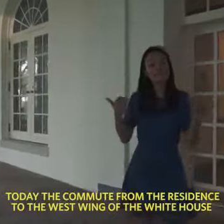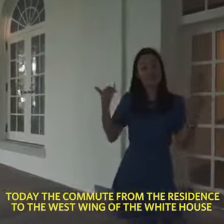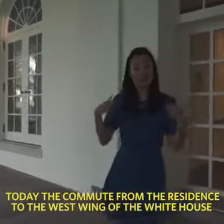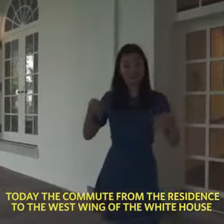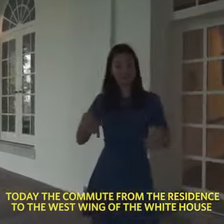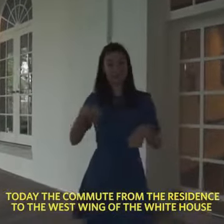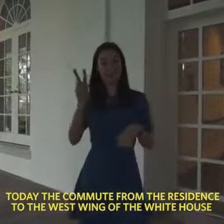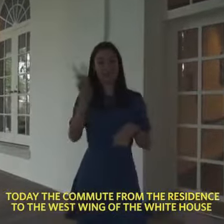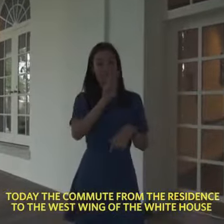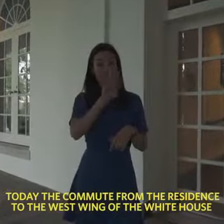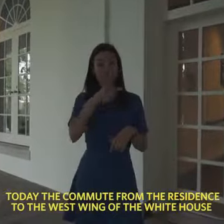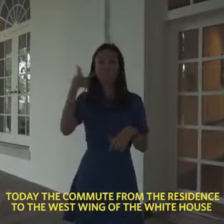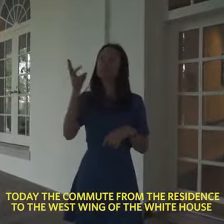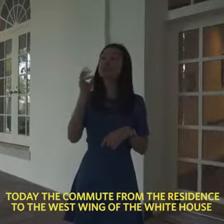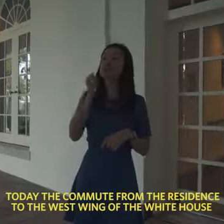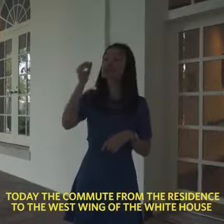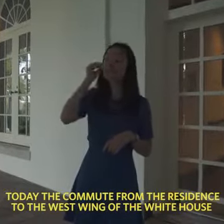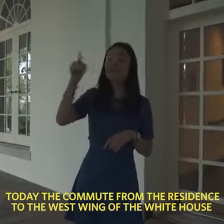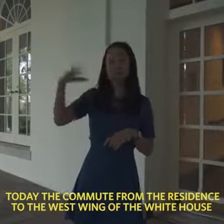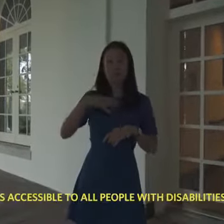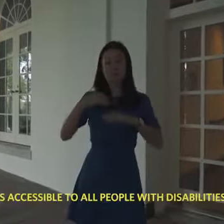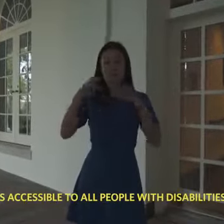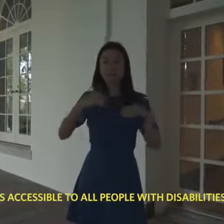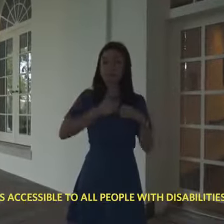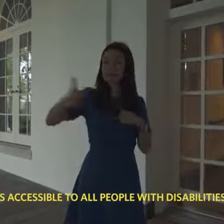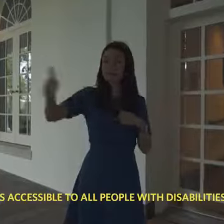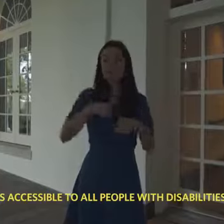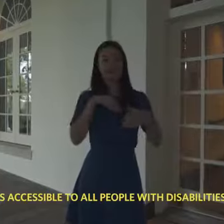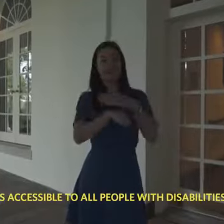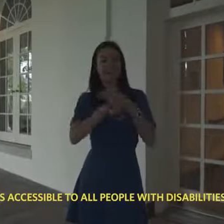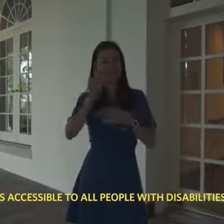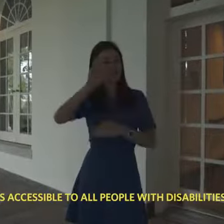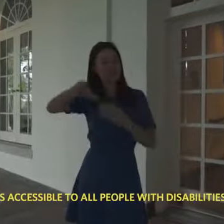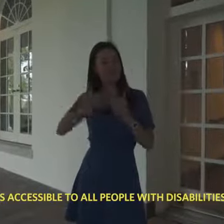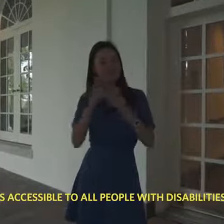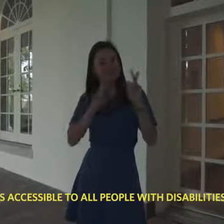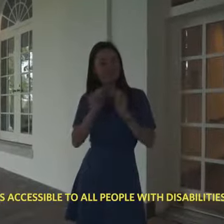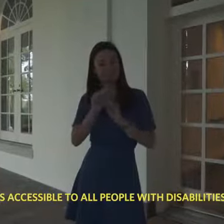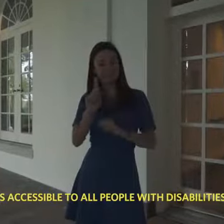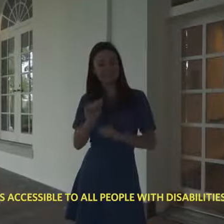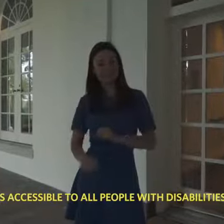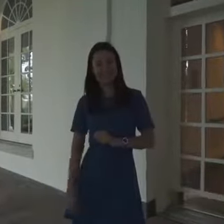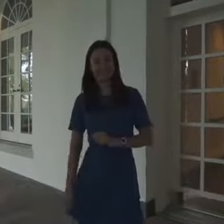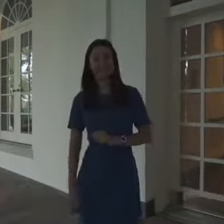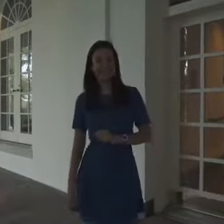Today, the commute from the residence to the West Wing of the White House is accessible to all people with disabilities.